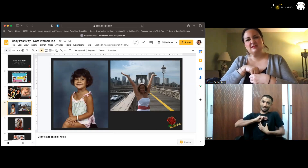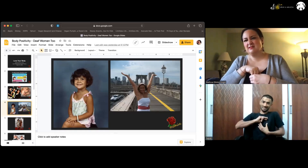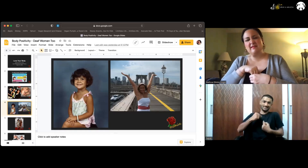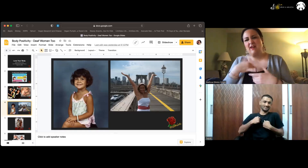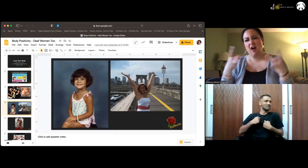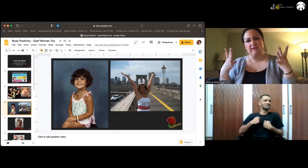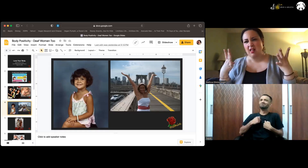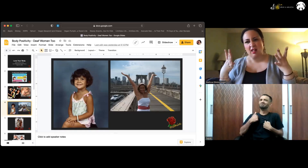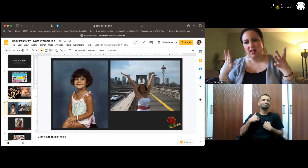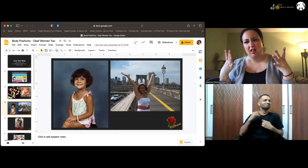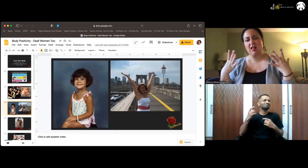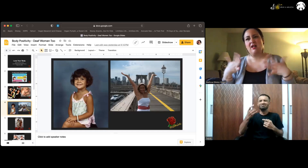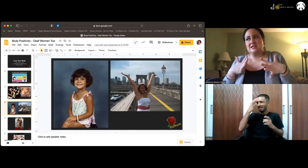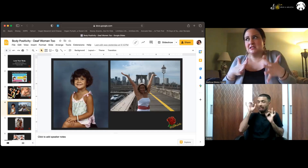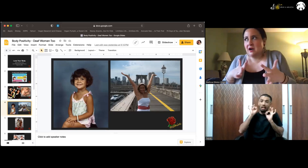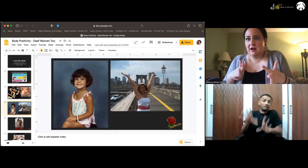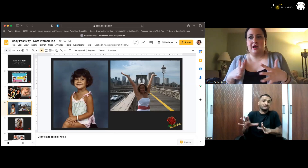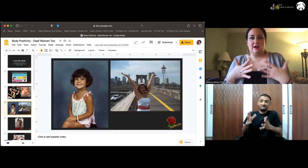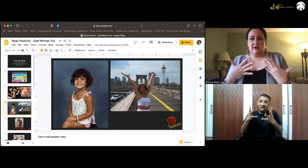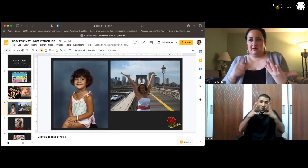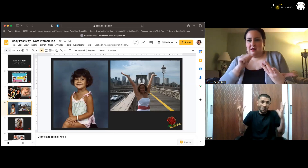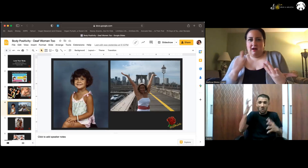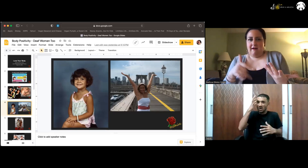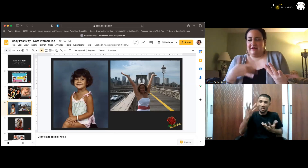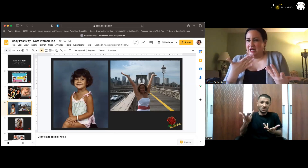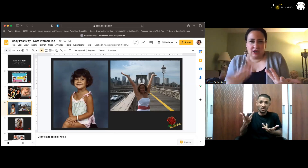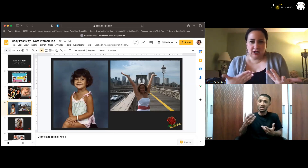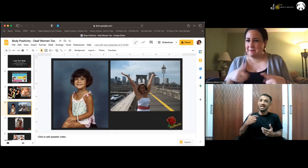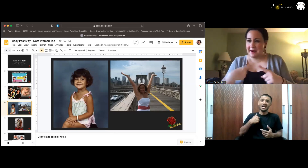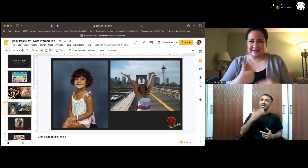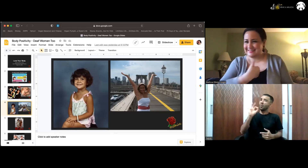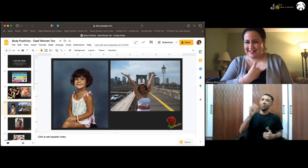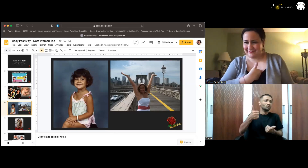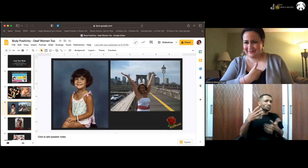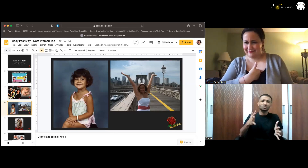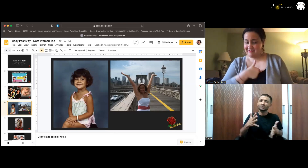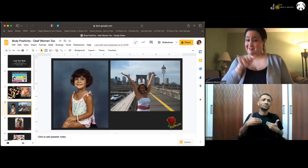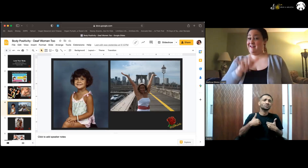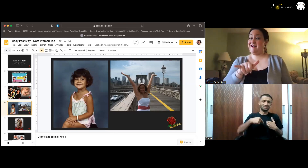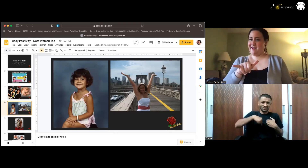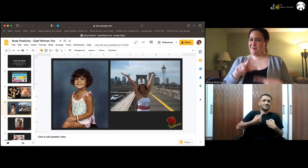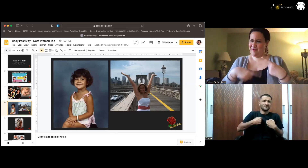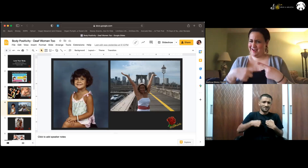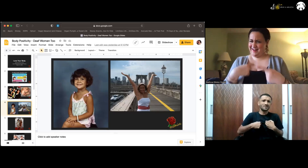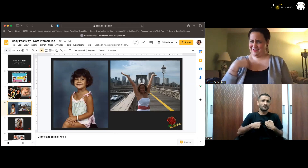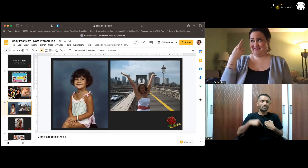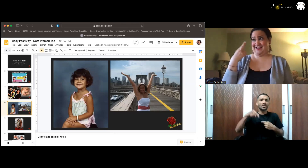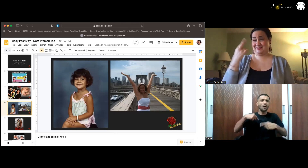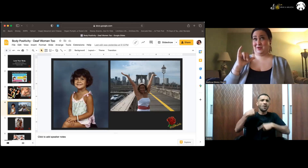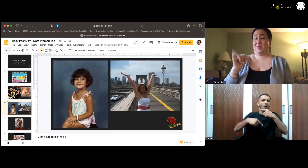thought that I really don't like this, the thinking, what people used to